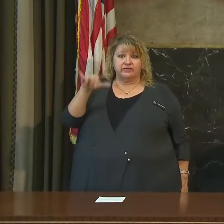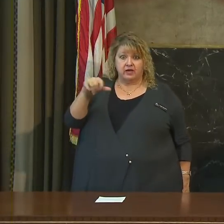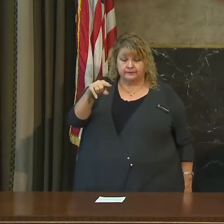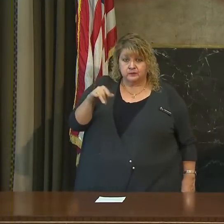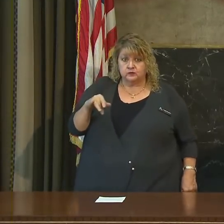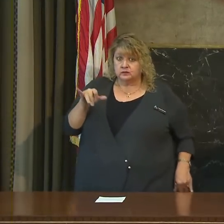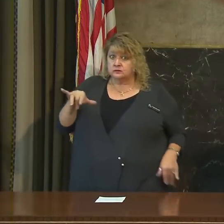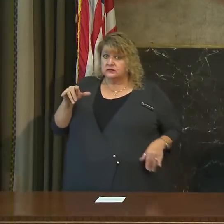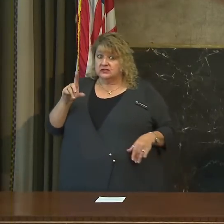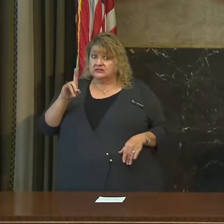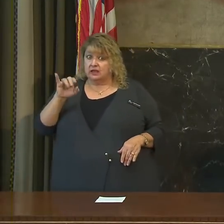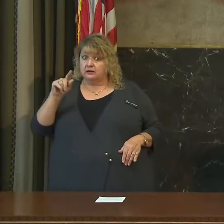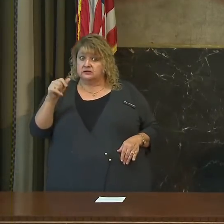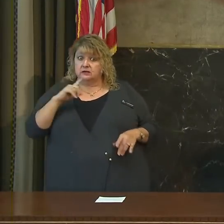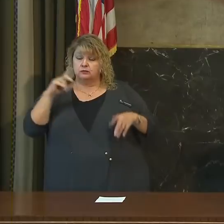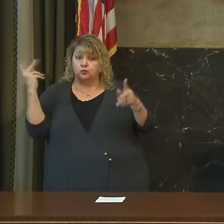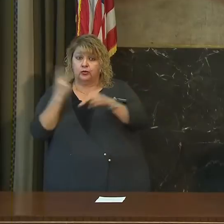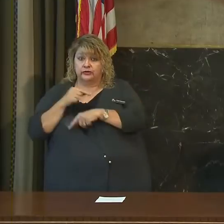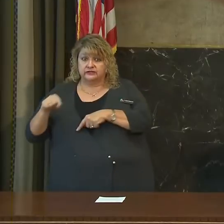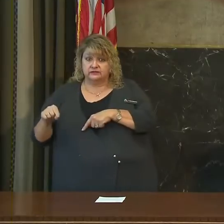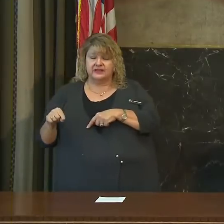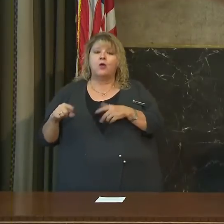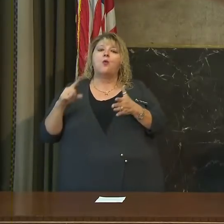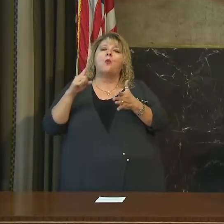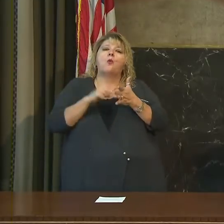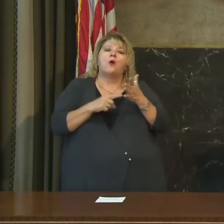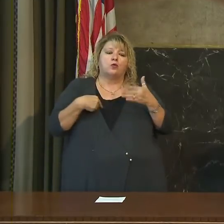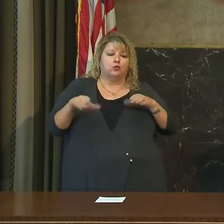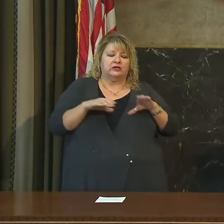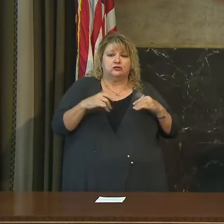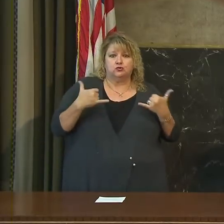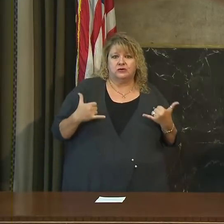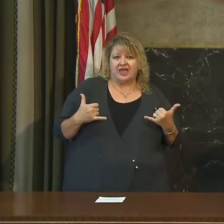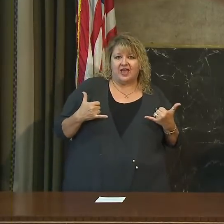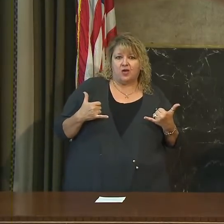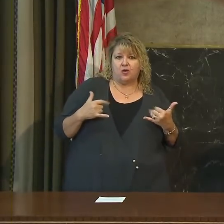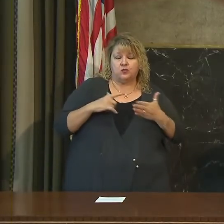not necessarily what we can expect going forward.